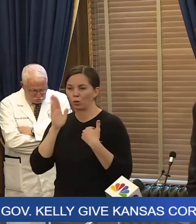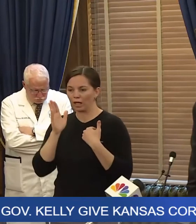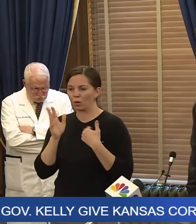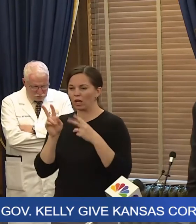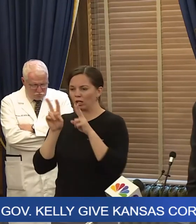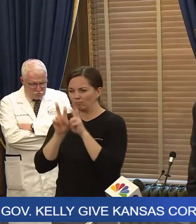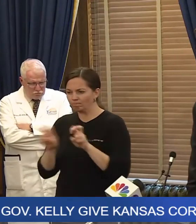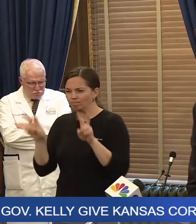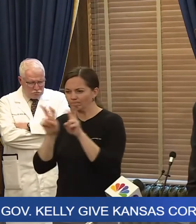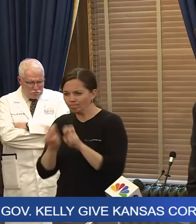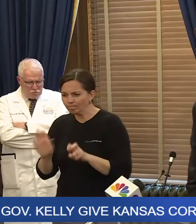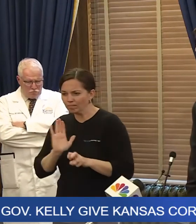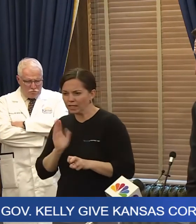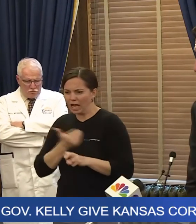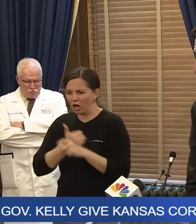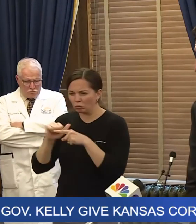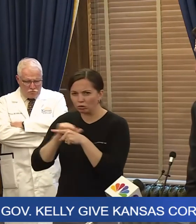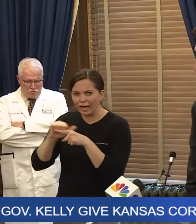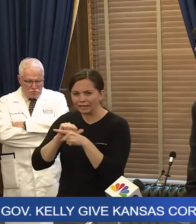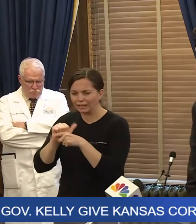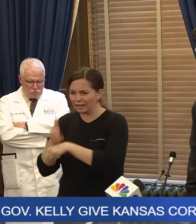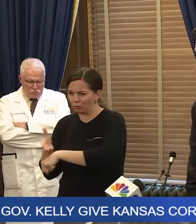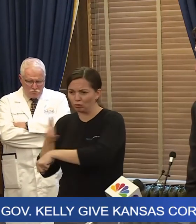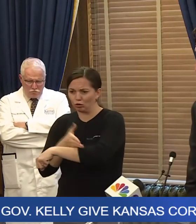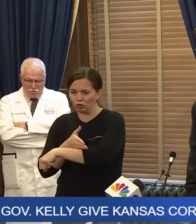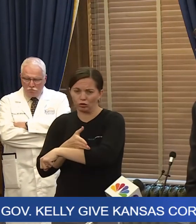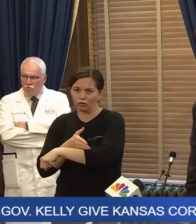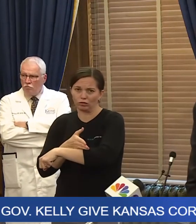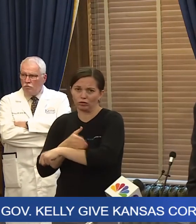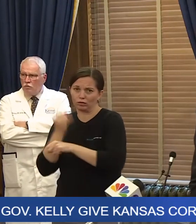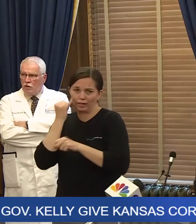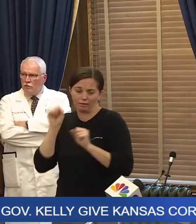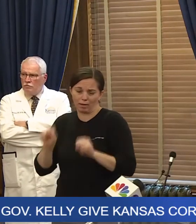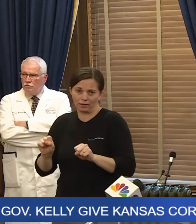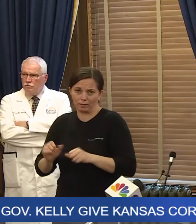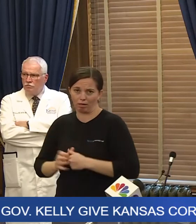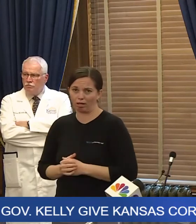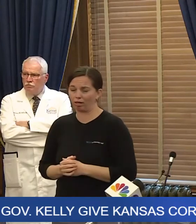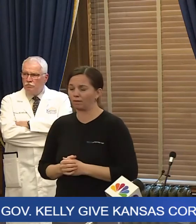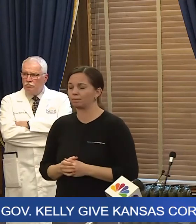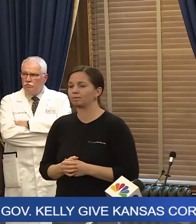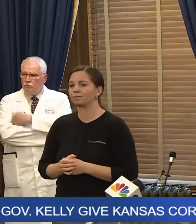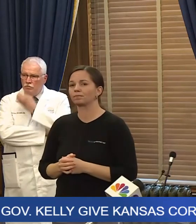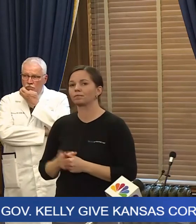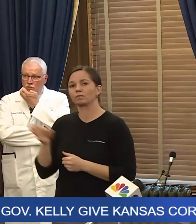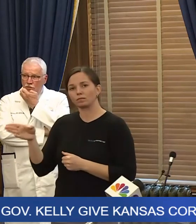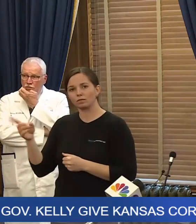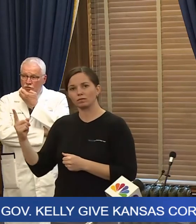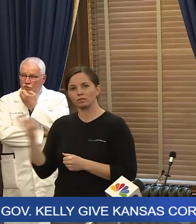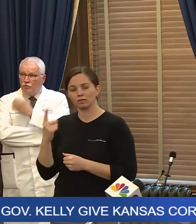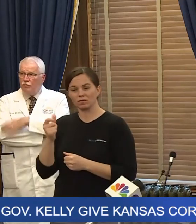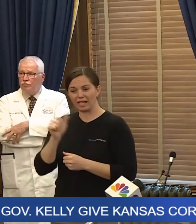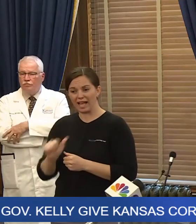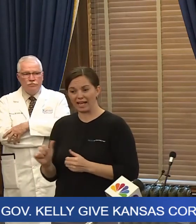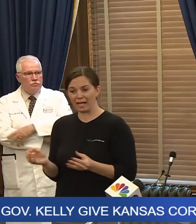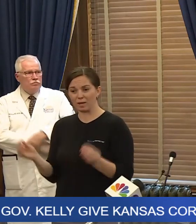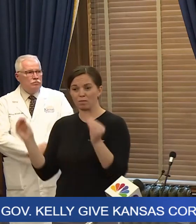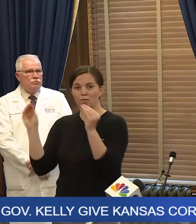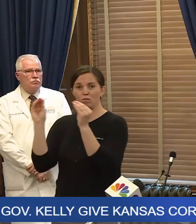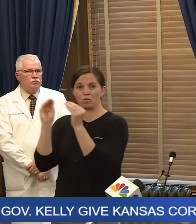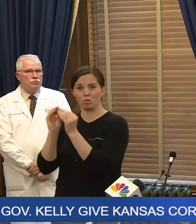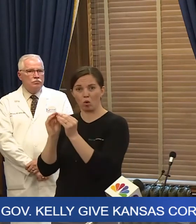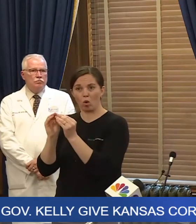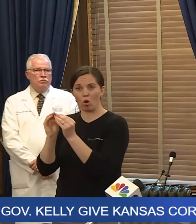our practices and improve those wherever and whenever possible. Okay. And will there be any more releases of